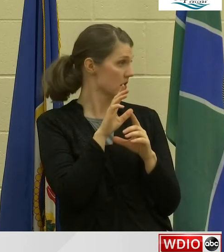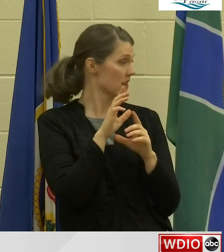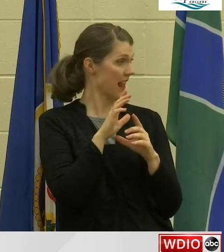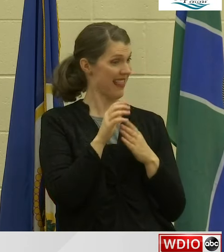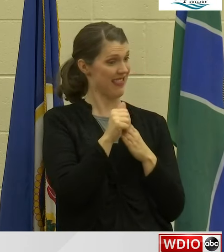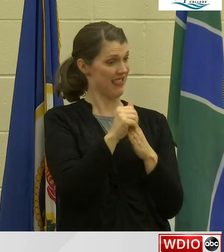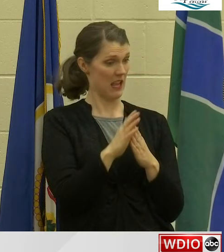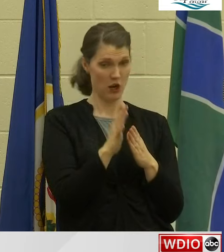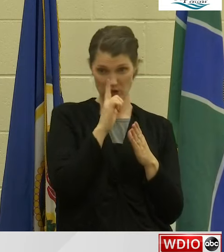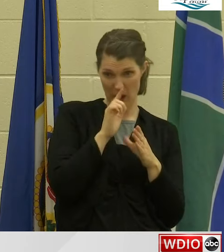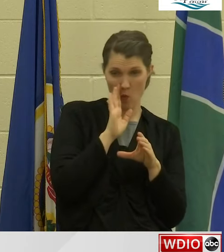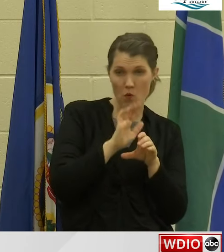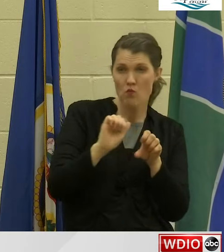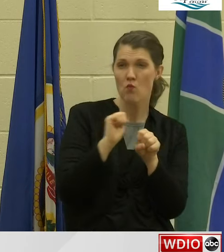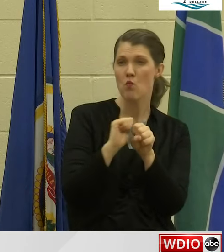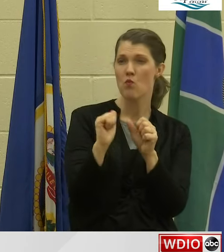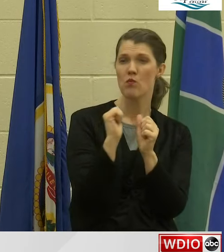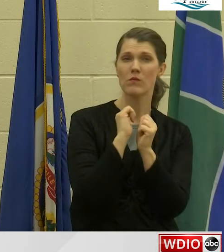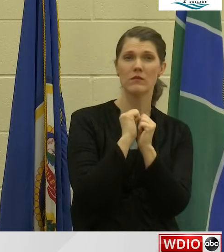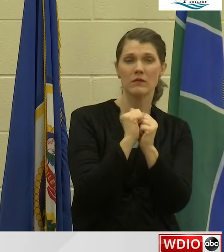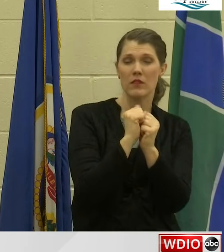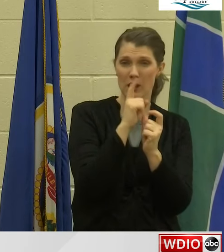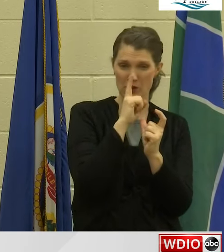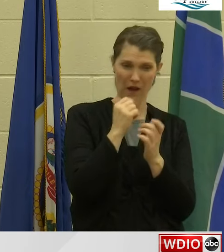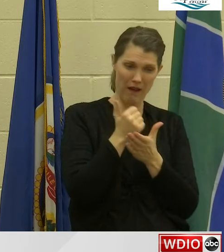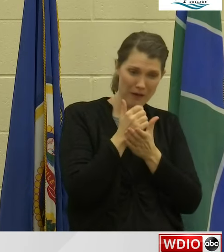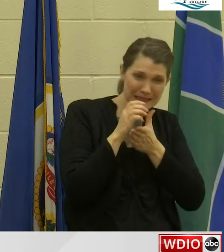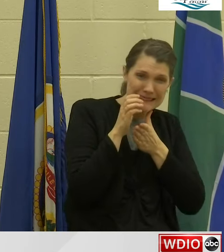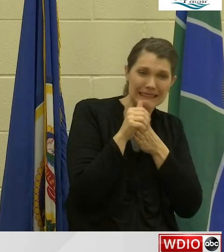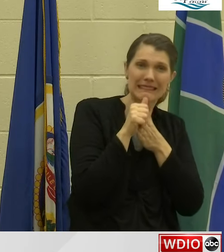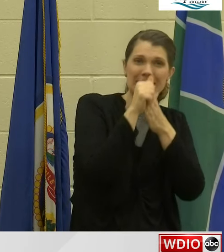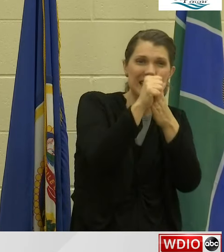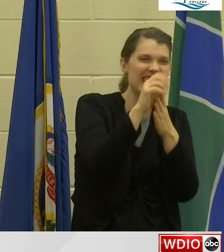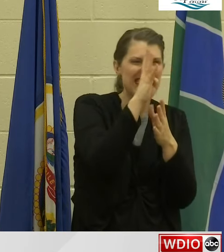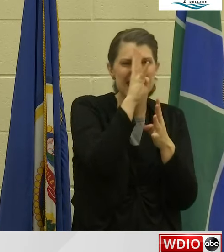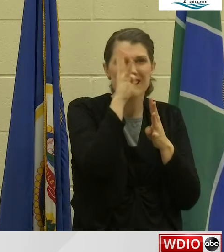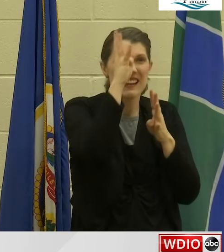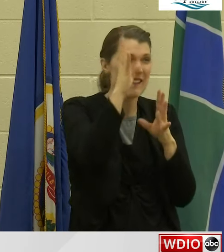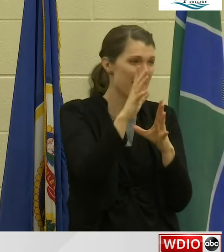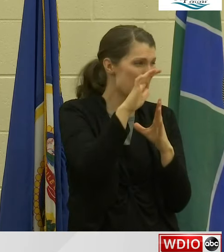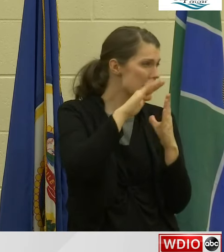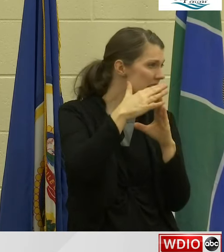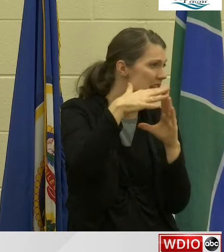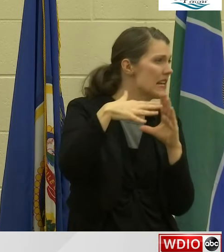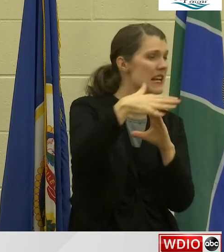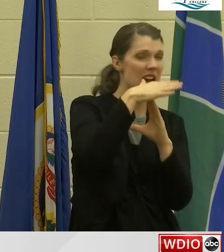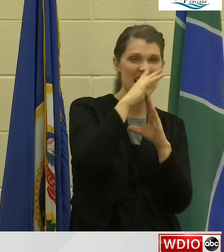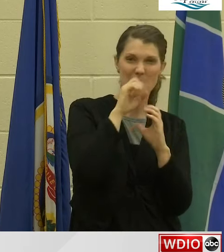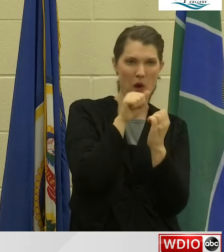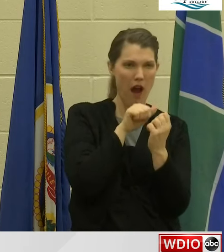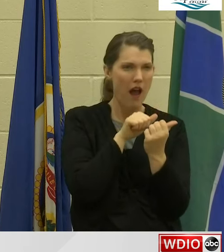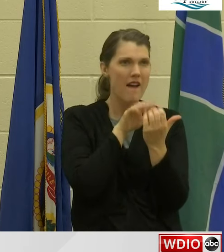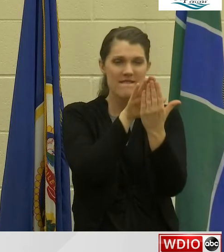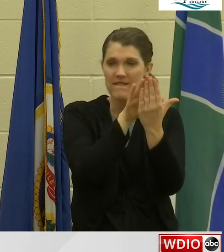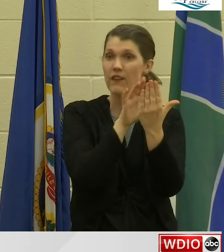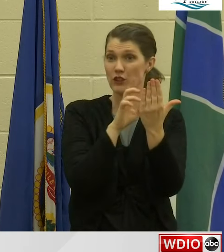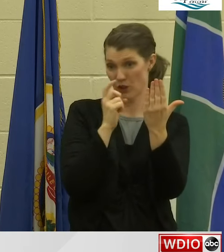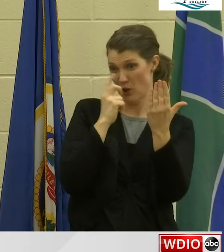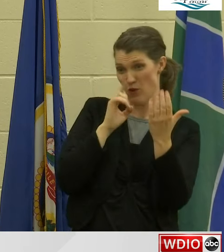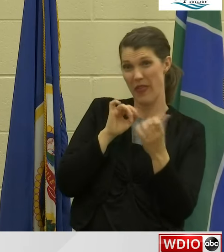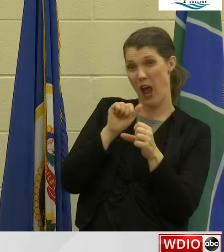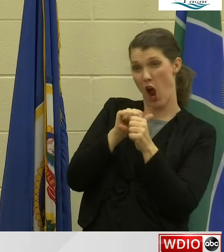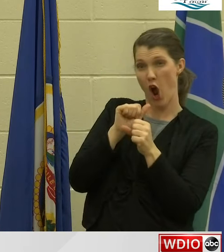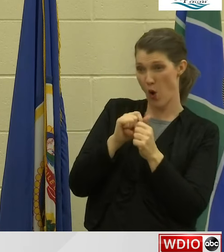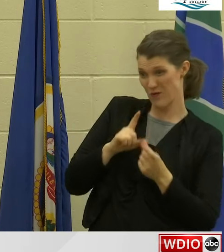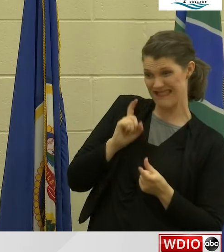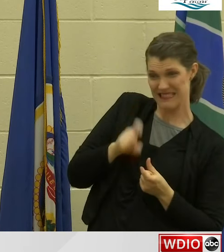committed to working together to create and help lead innovative citywide efforts to tackle our workforce shortages